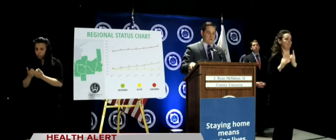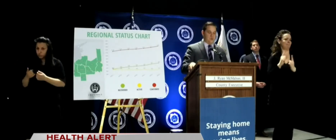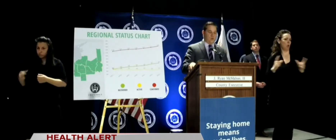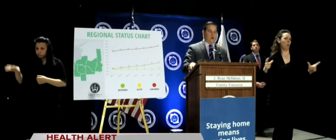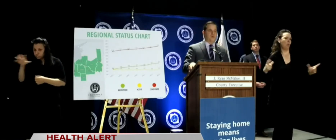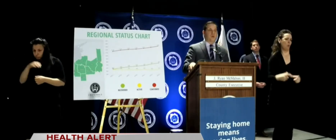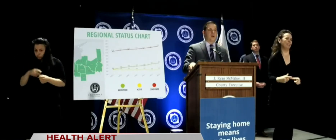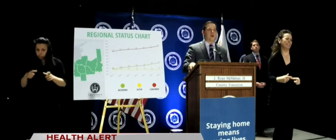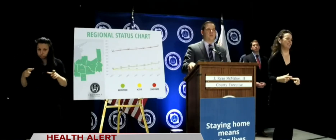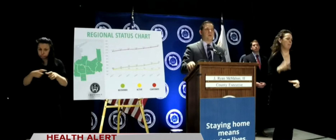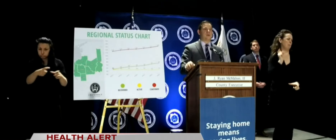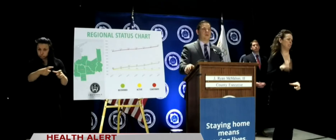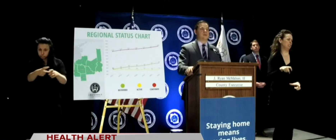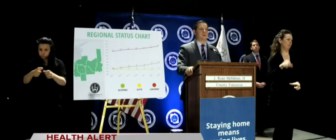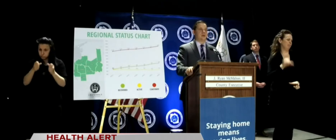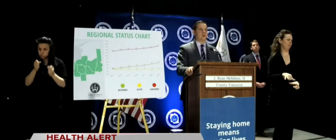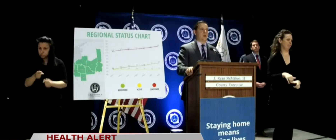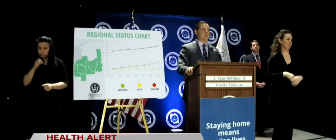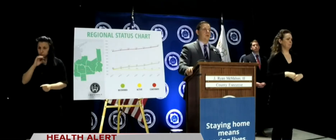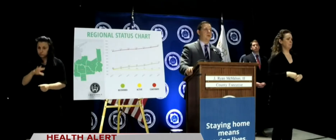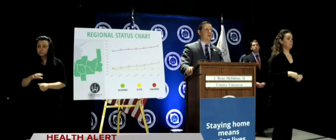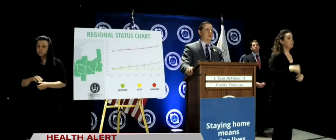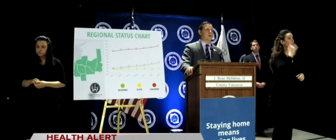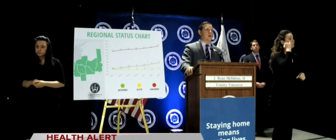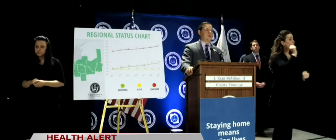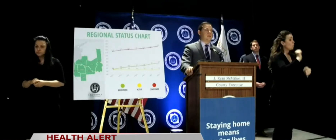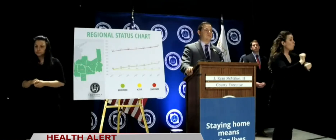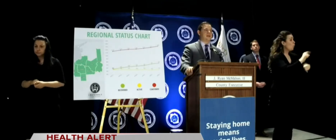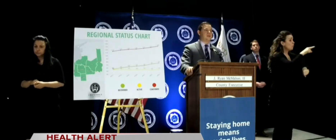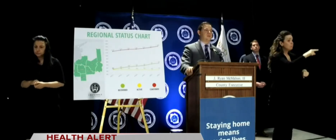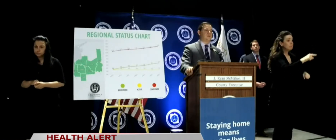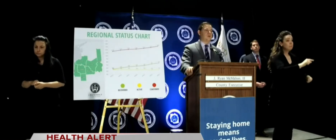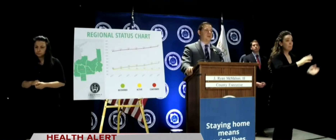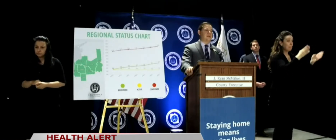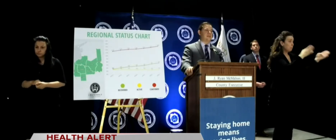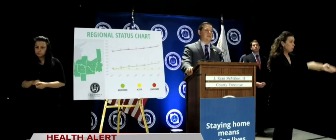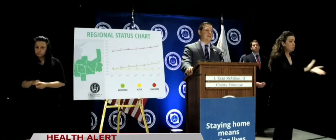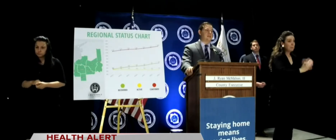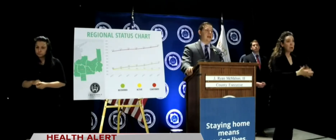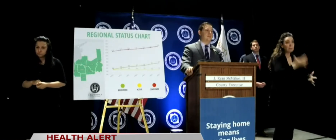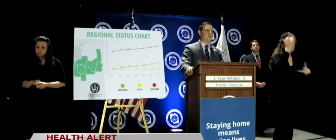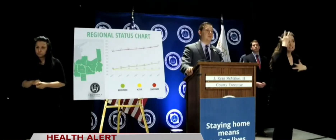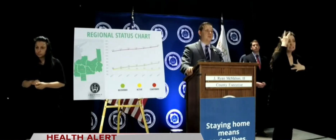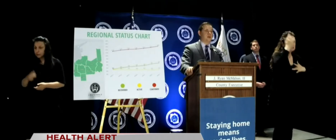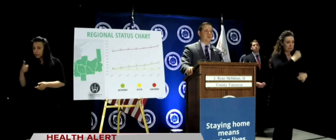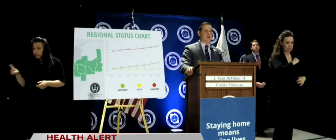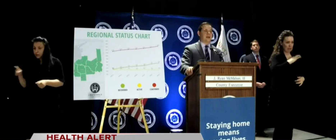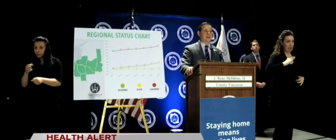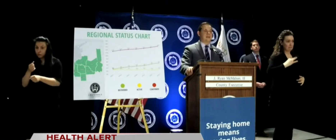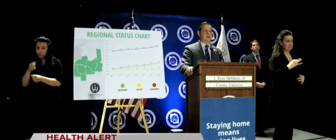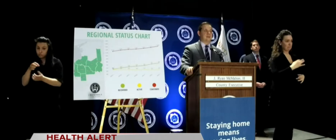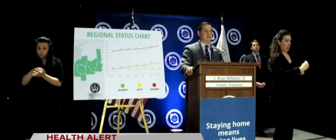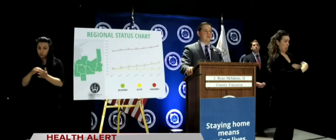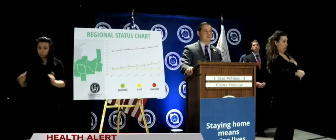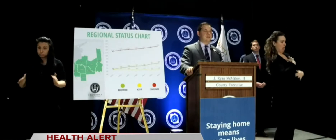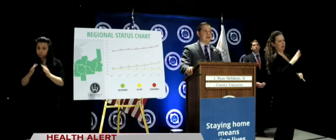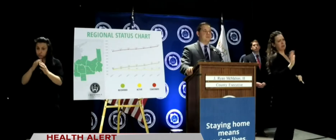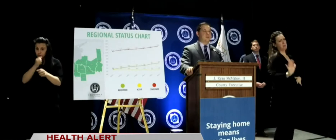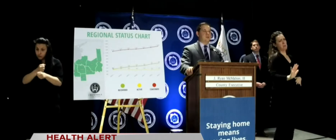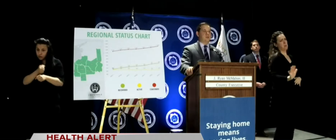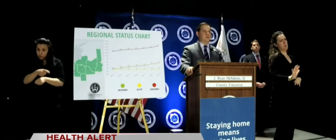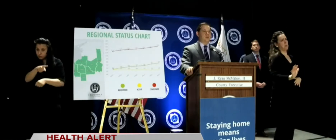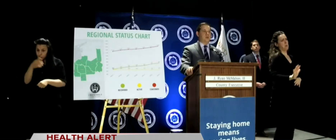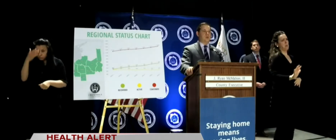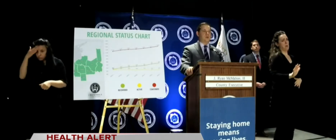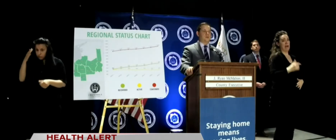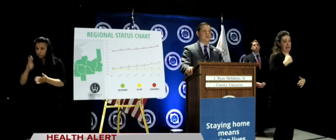Again, if you work for a company and someone at your company tests positive of COVID-19, that does not mean you've had a direct contact. That does not mean